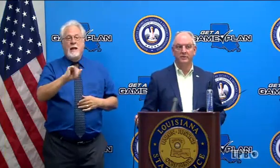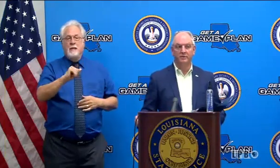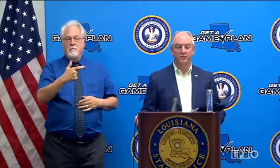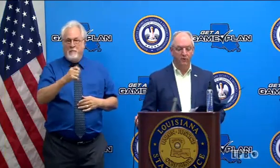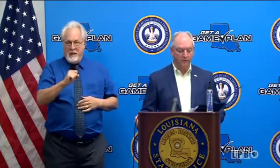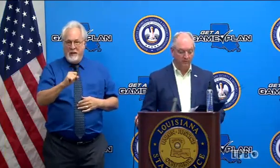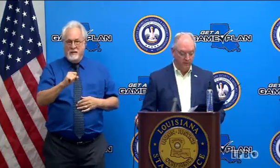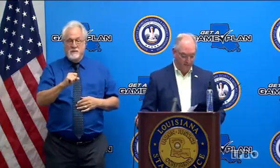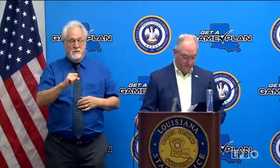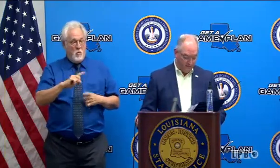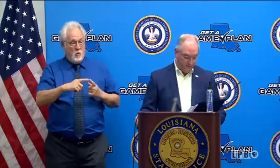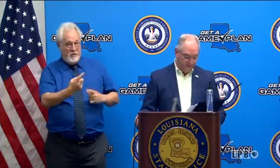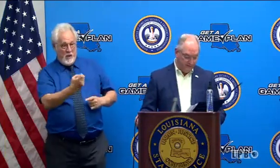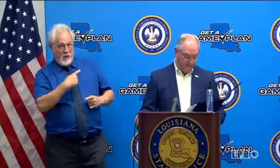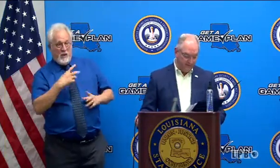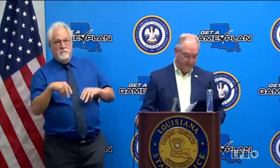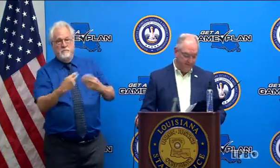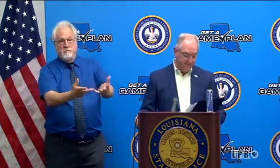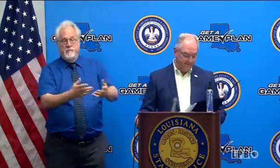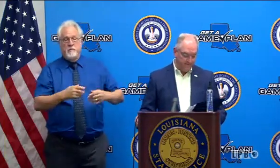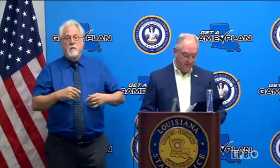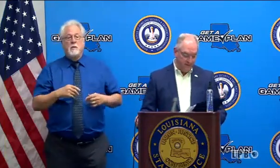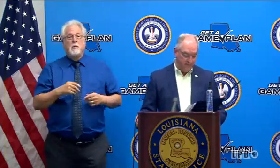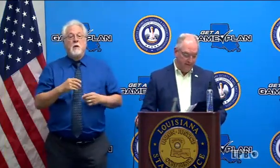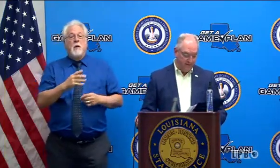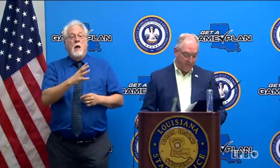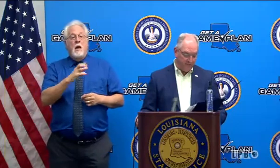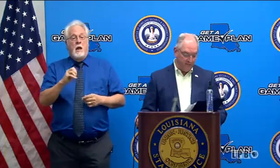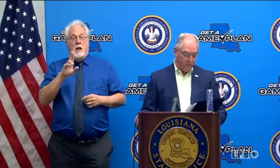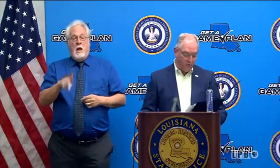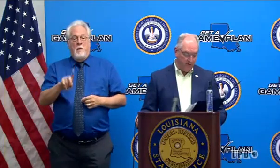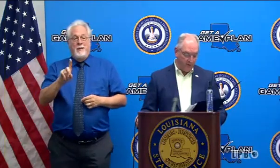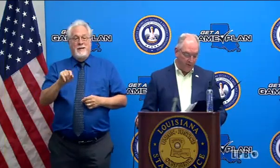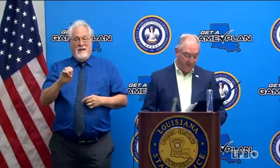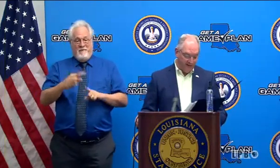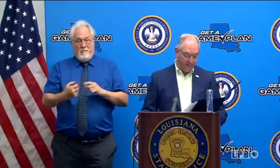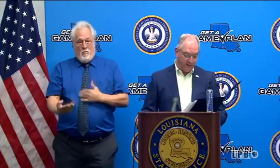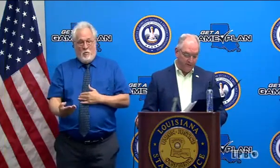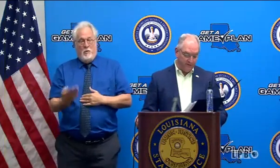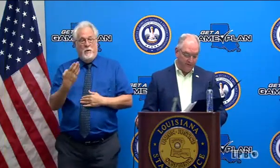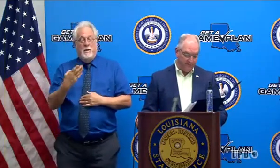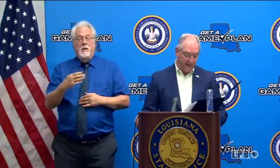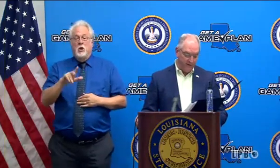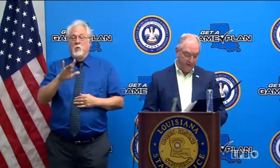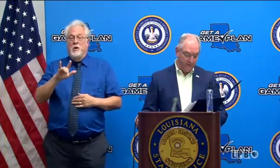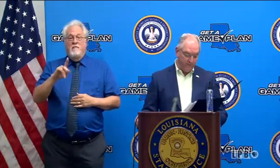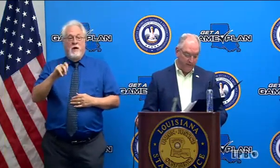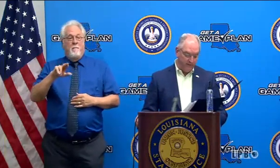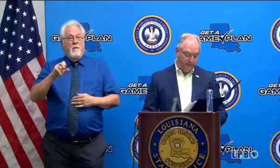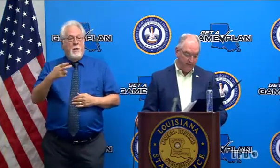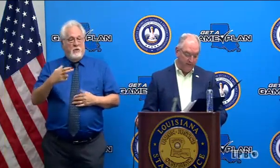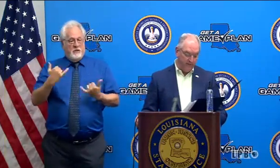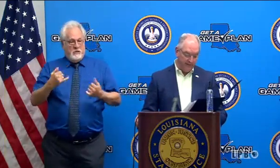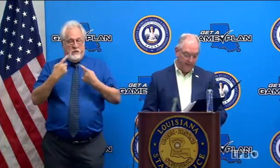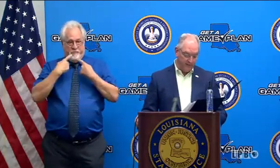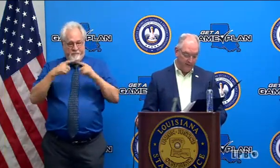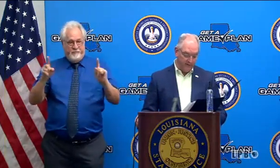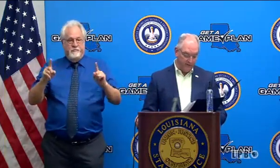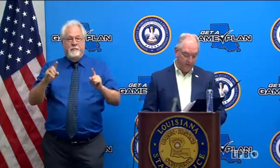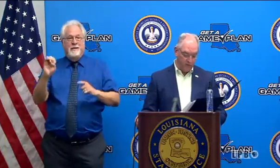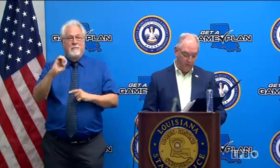as we receive requests for assistance. An update from this morning: 25 parishes have now issued